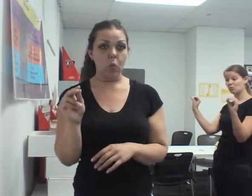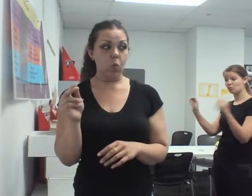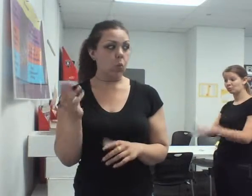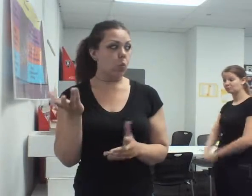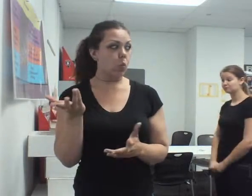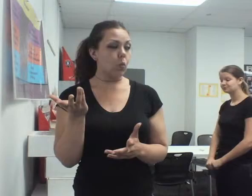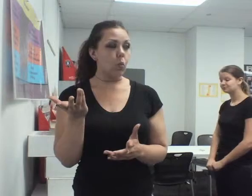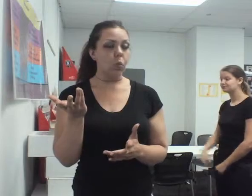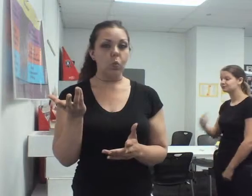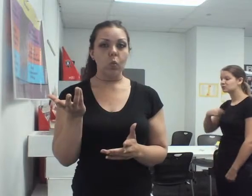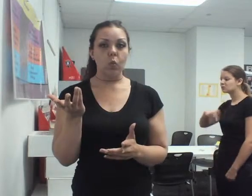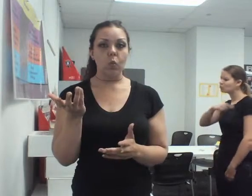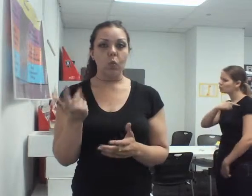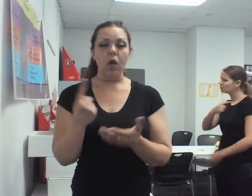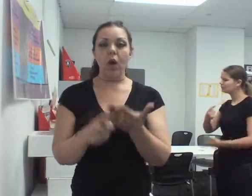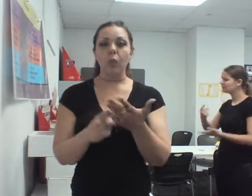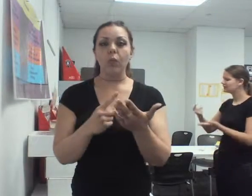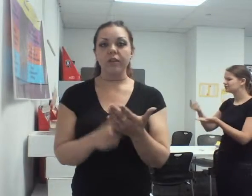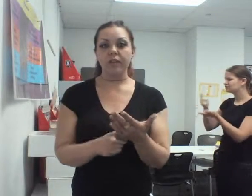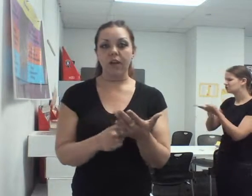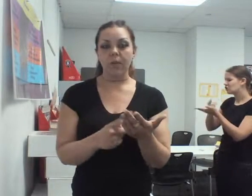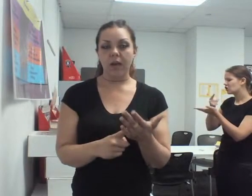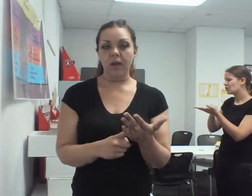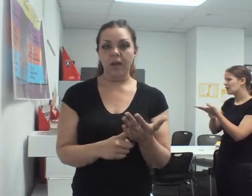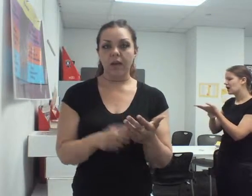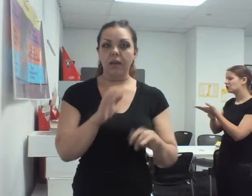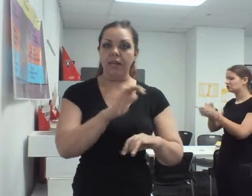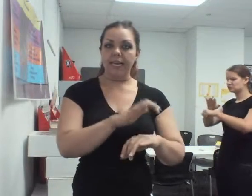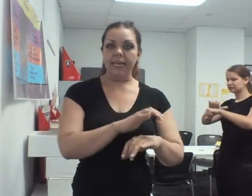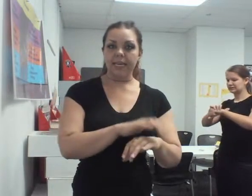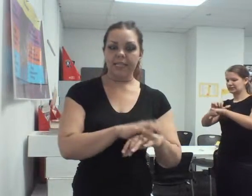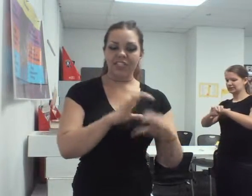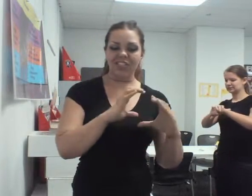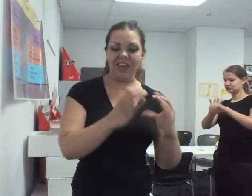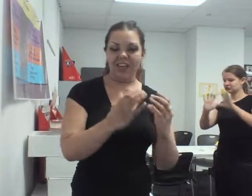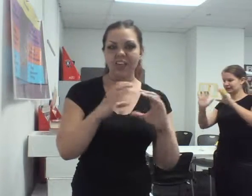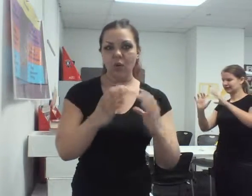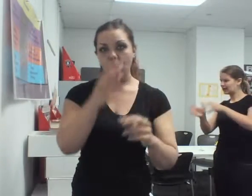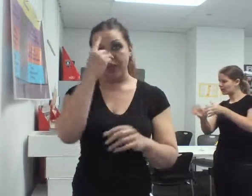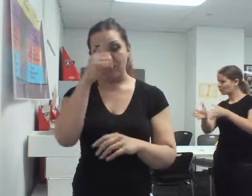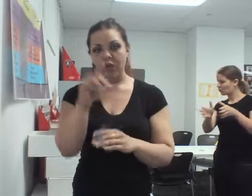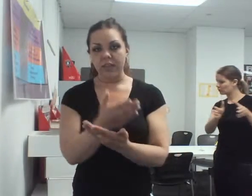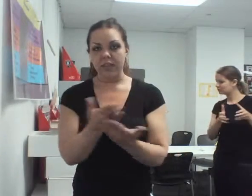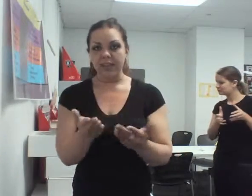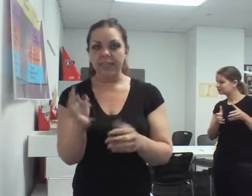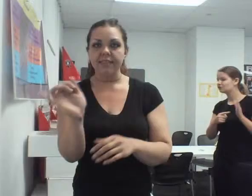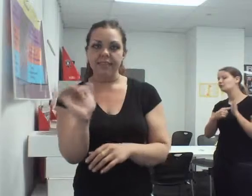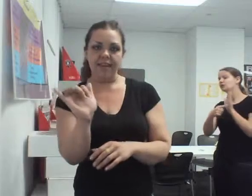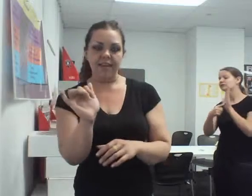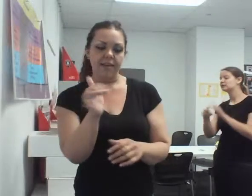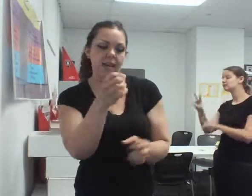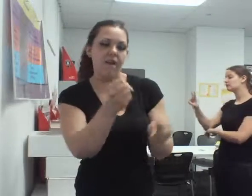We talk about English categories for things like vehicle,